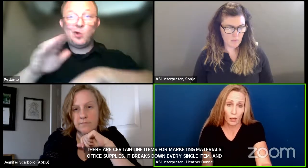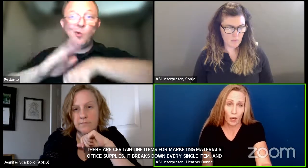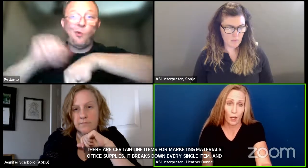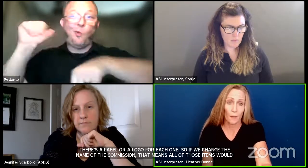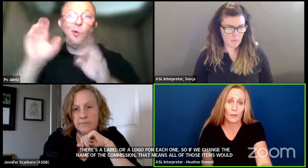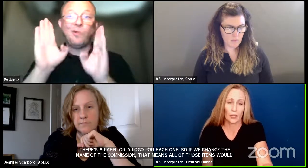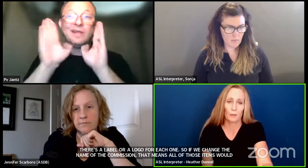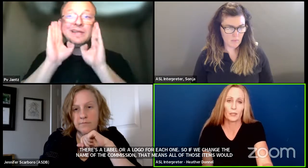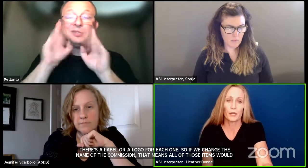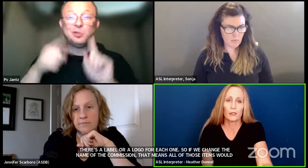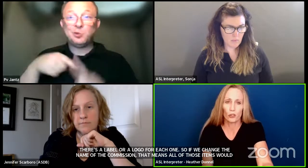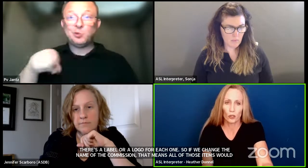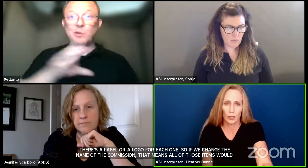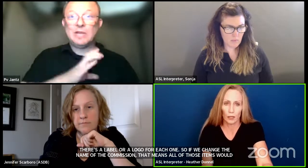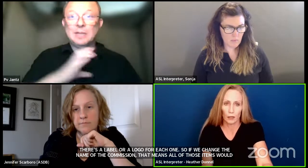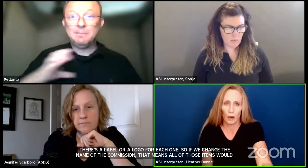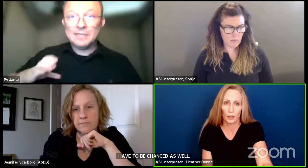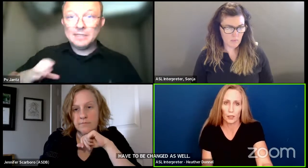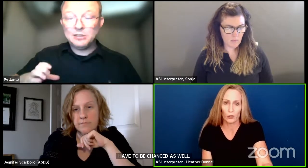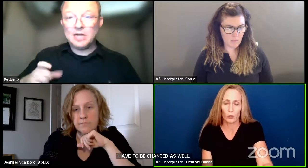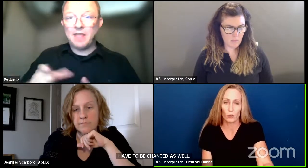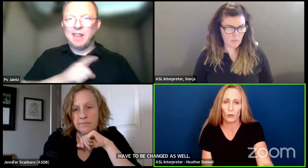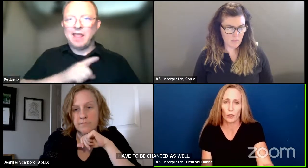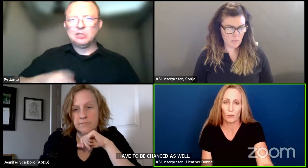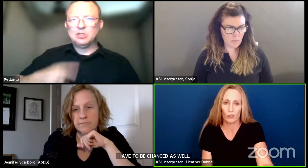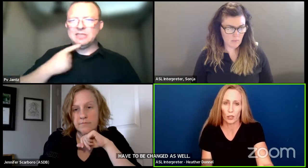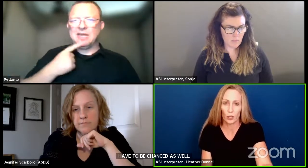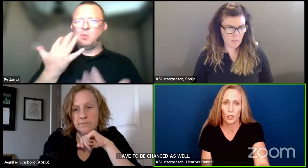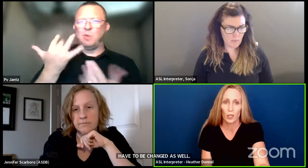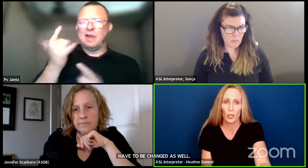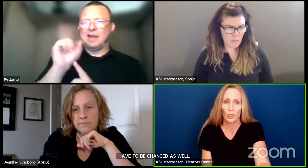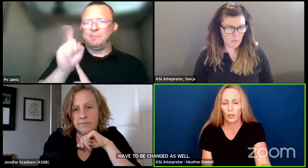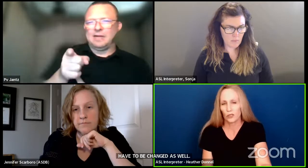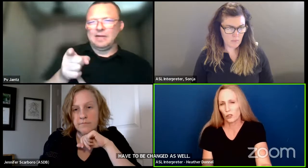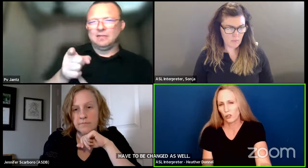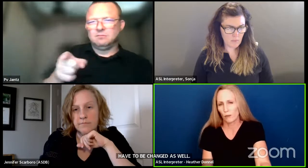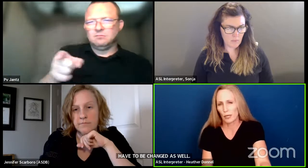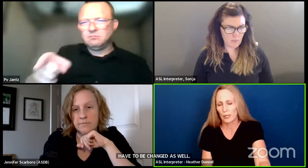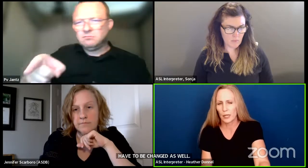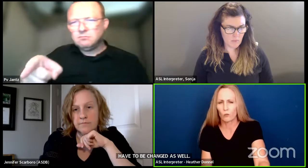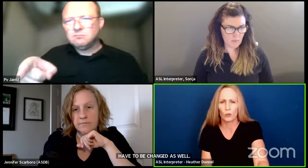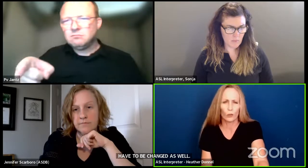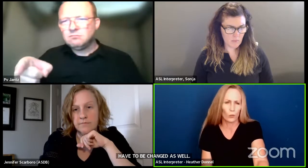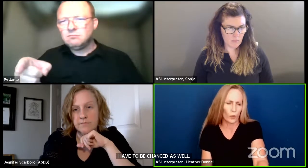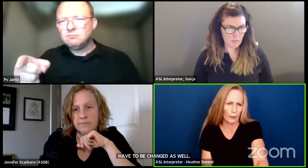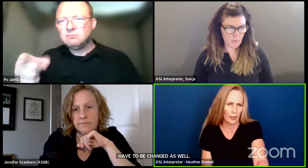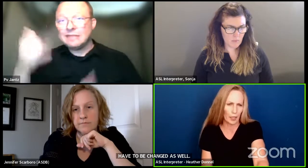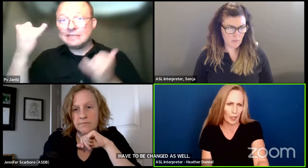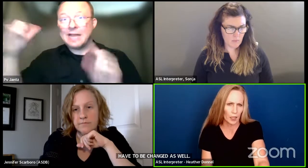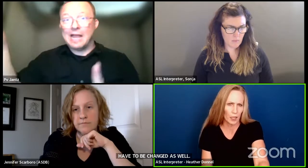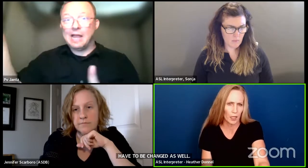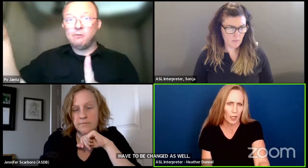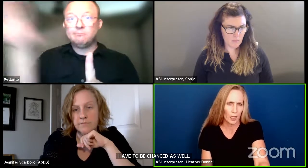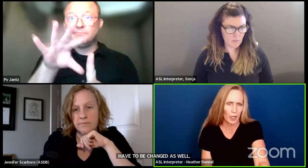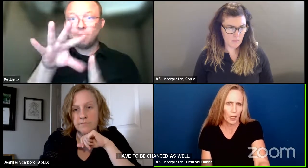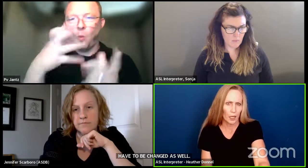well that could potentially call attention to the commission. The legislature might say, well, wait a